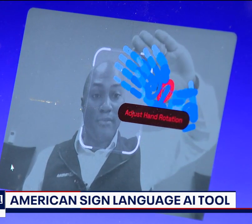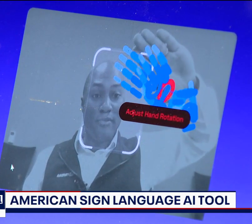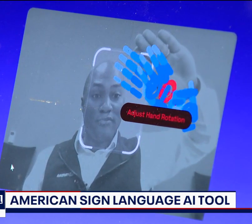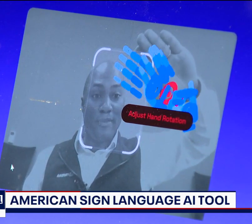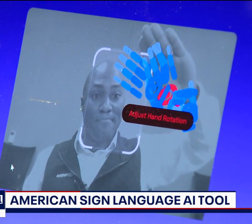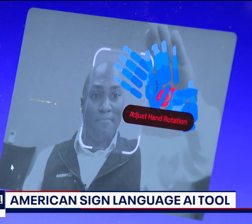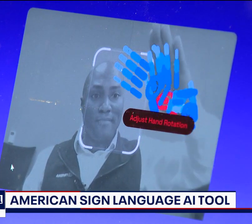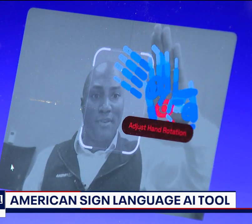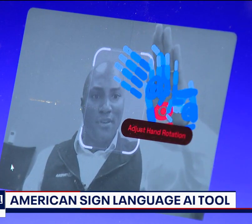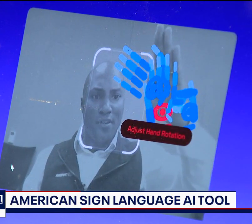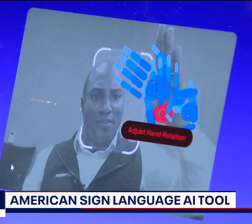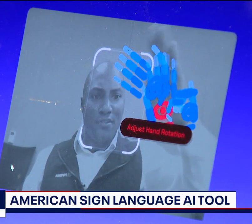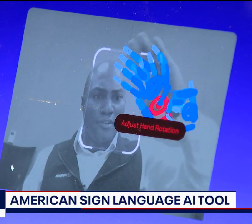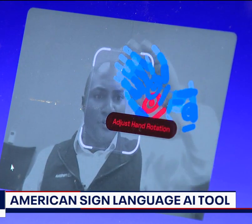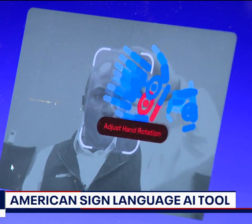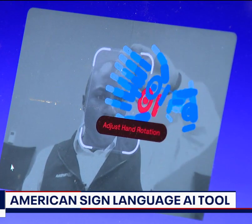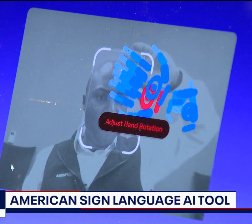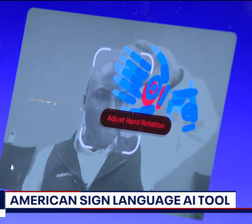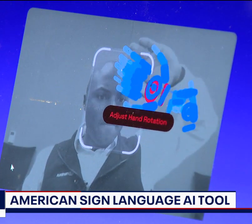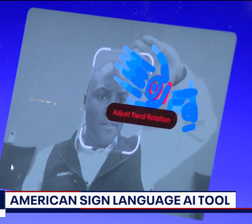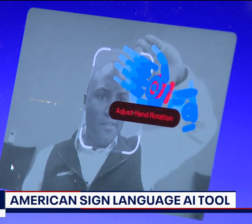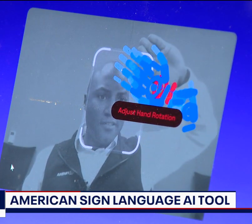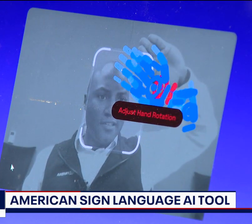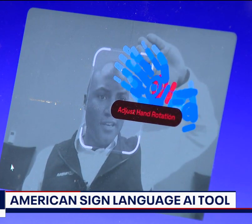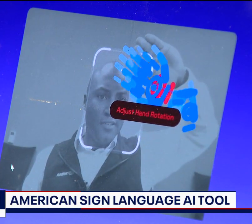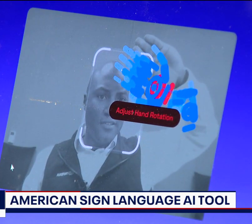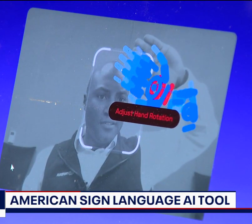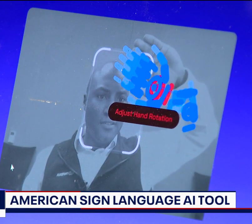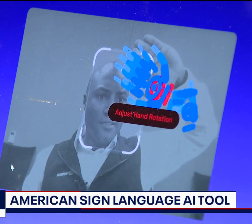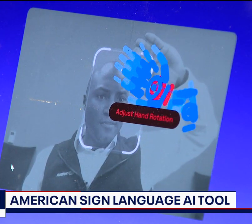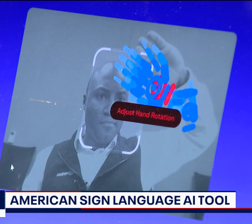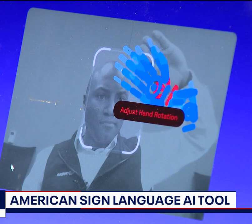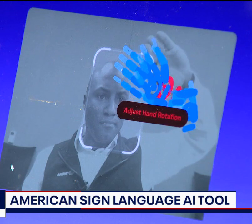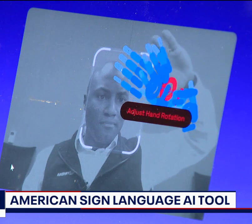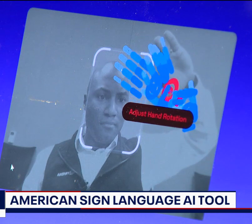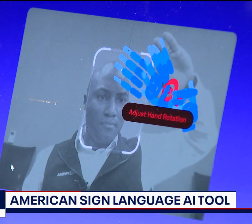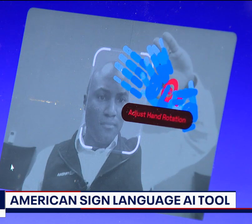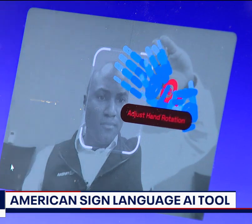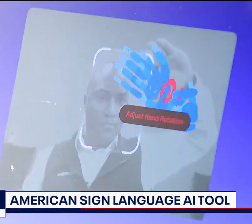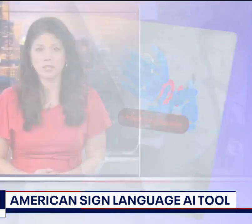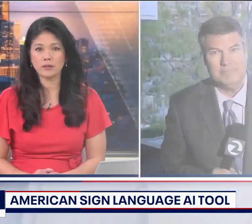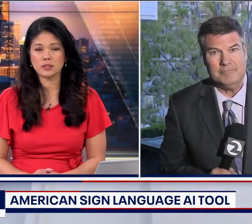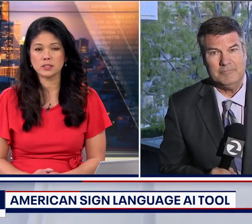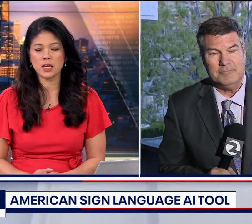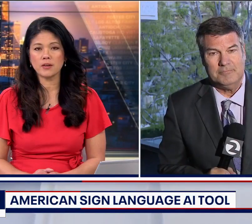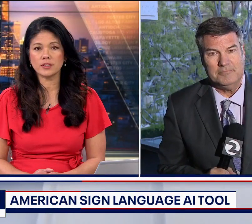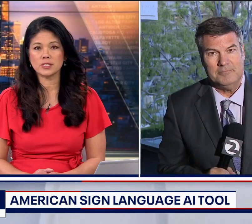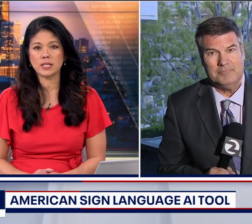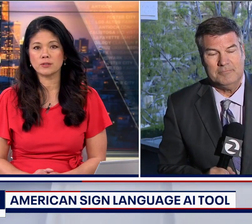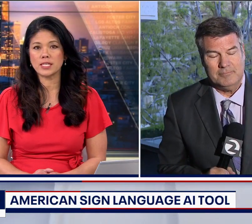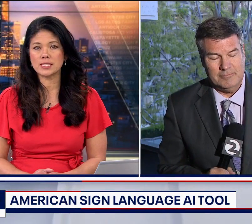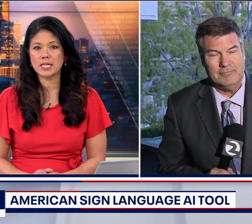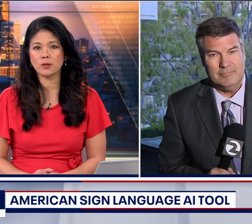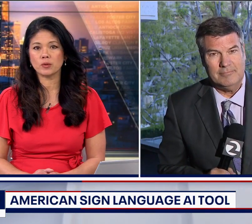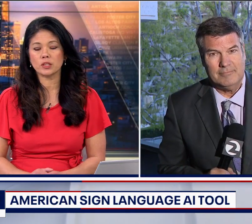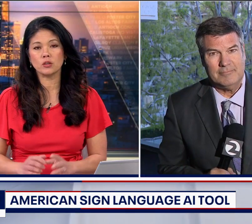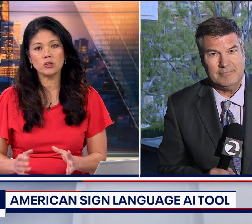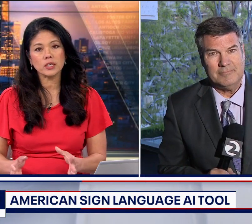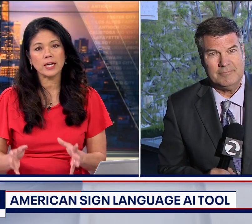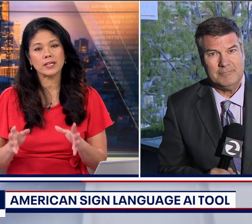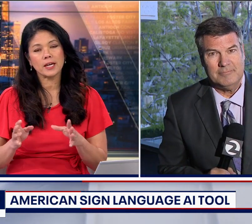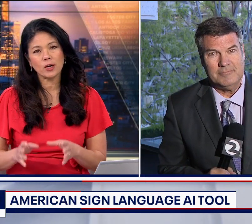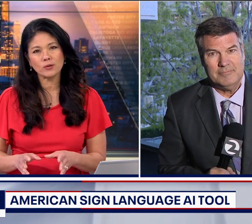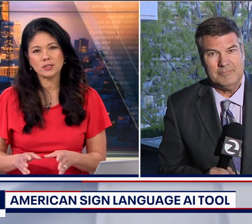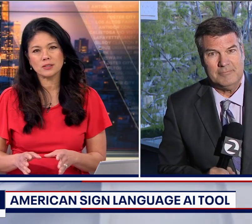to learn American Sign Language and it is completely free KTU Fox 2 reporter Mark Sayer is live in San Jose tonight with a